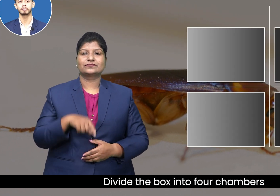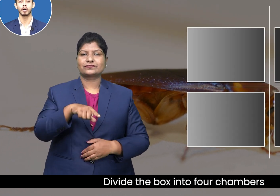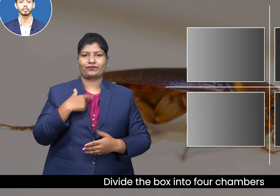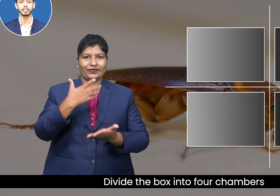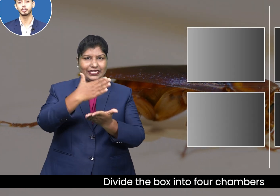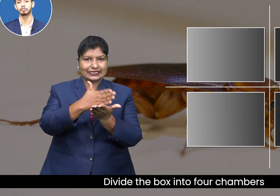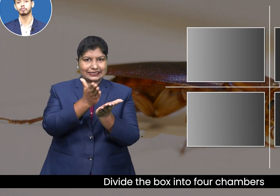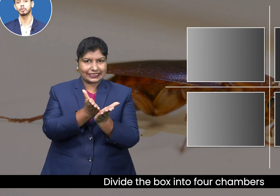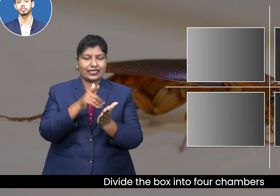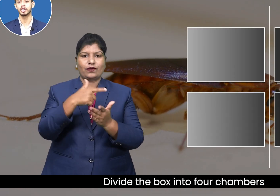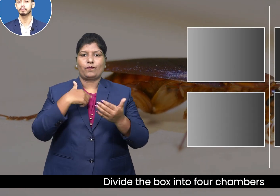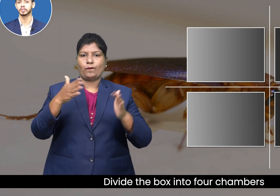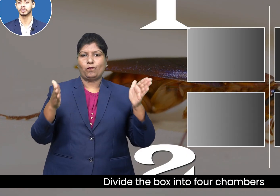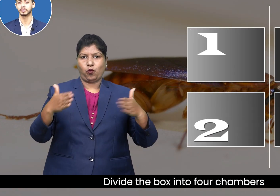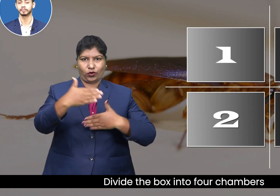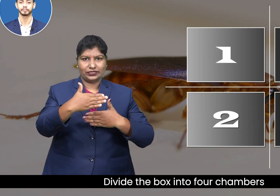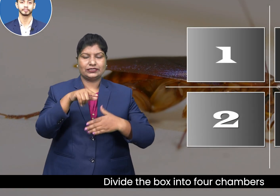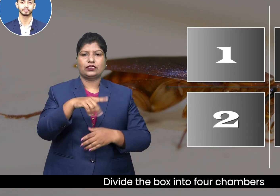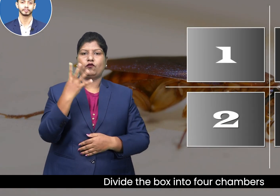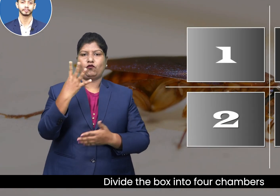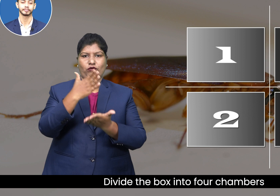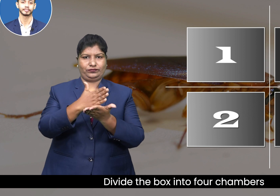Divide the box into 4 chambers